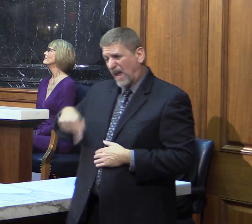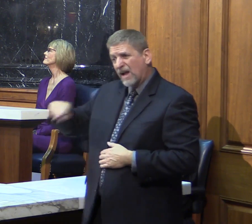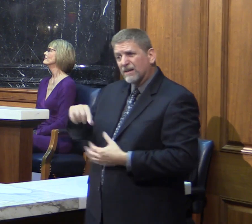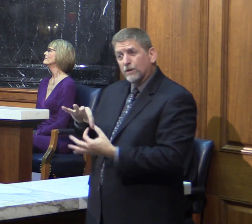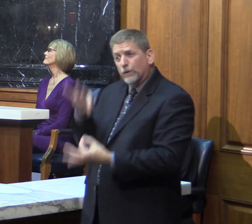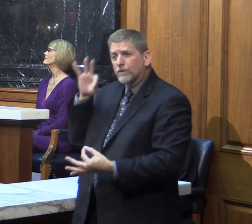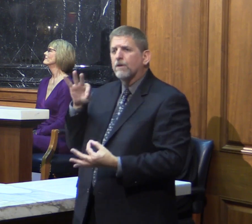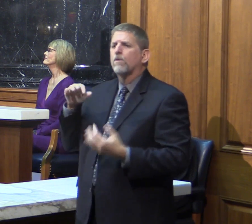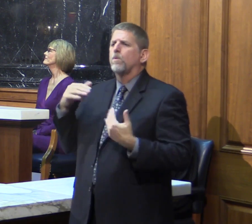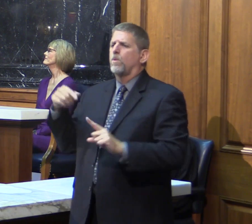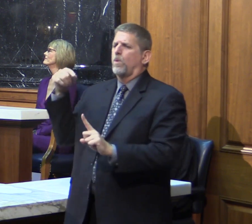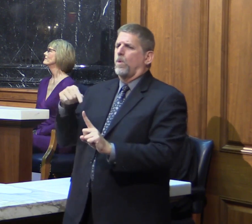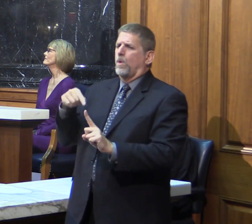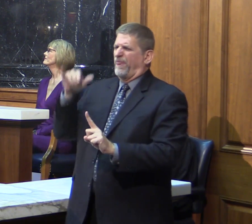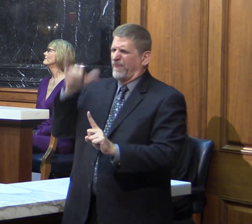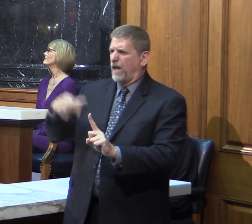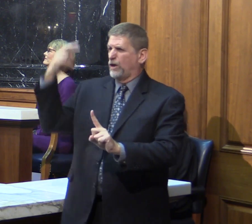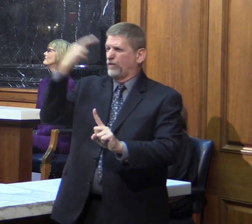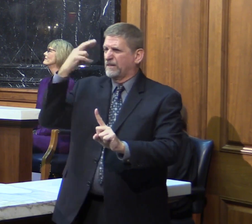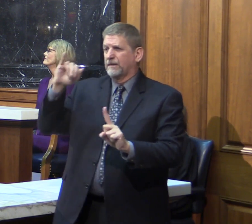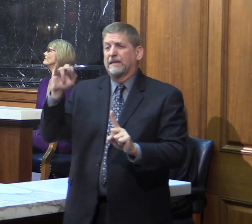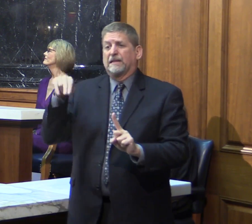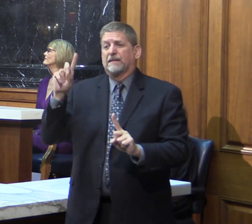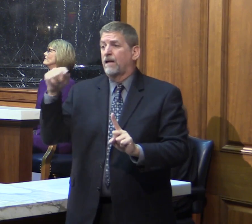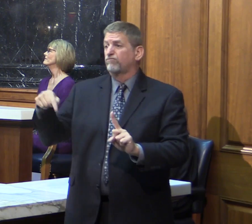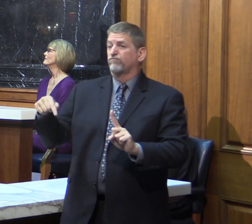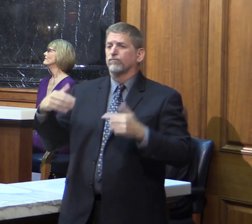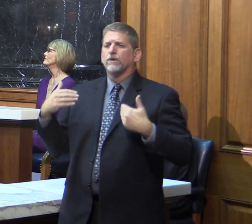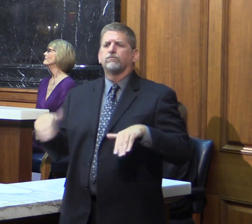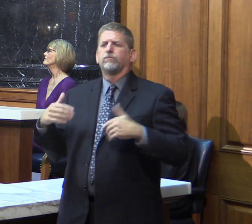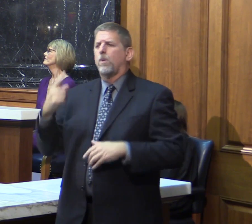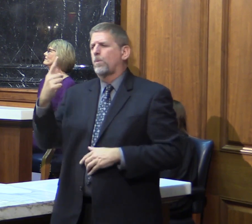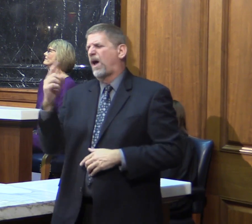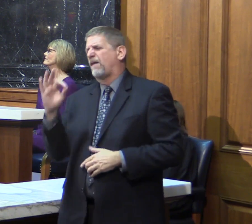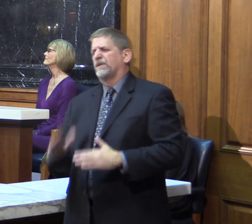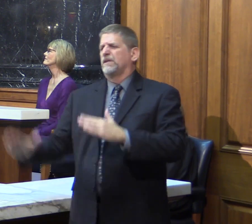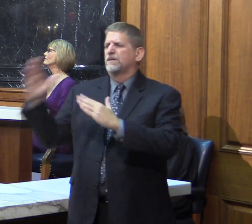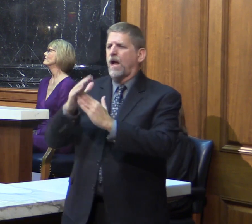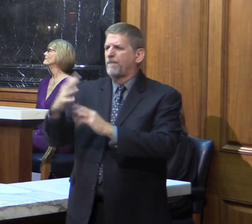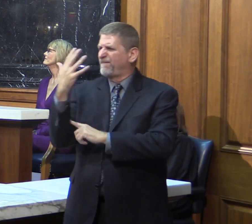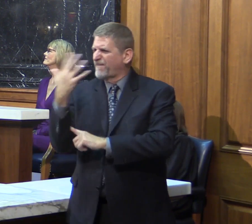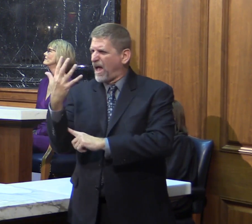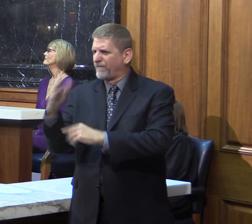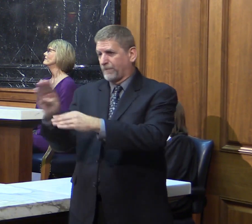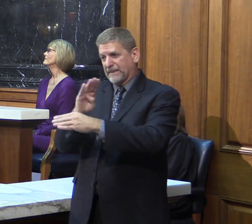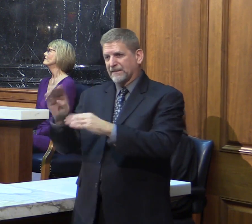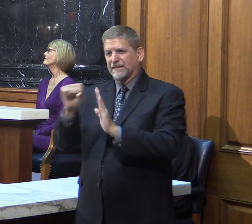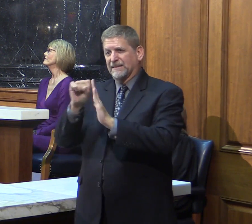it's that reason that Indiana stands today as one of the top 5 business states in the